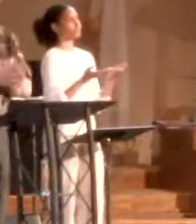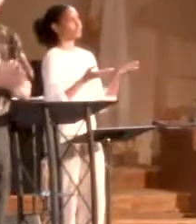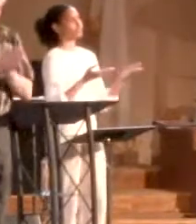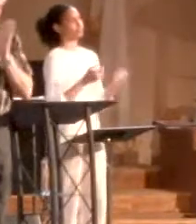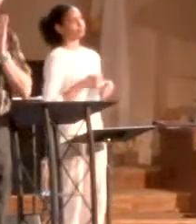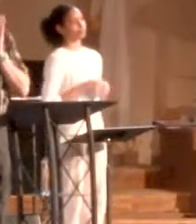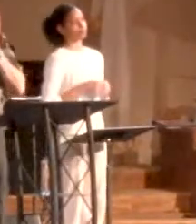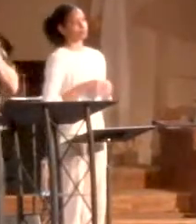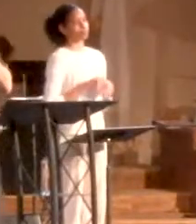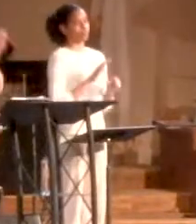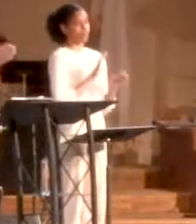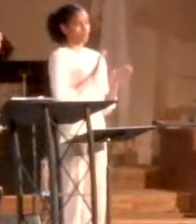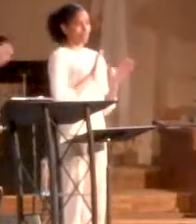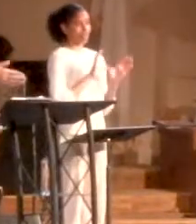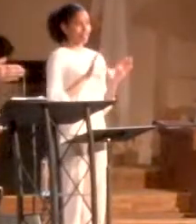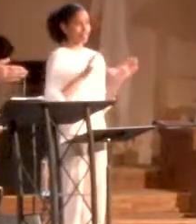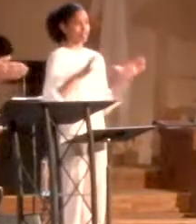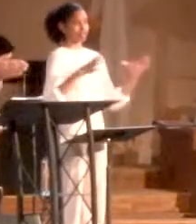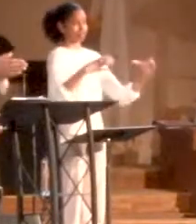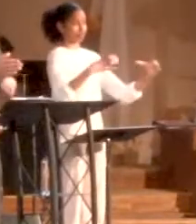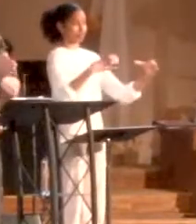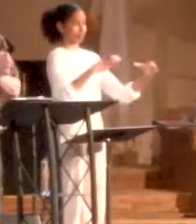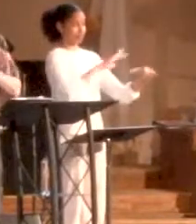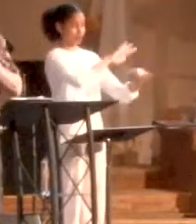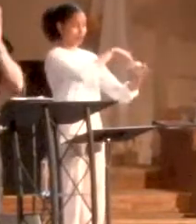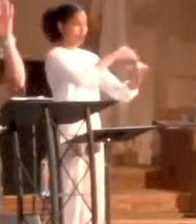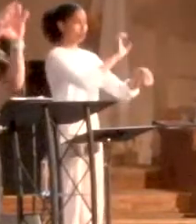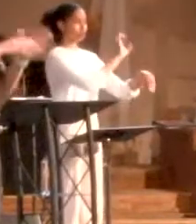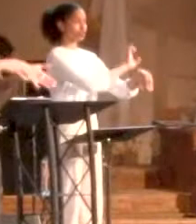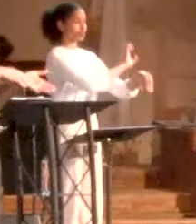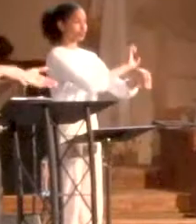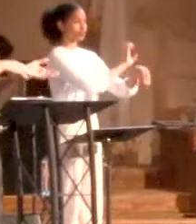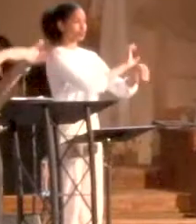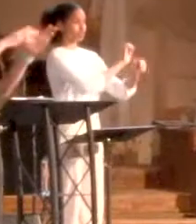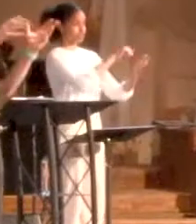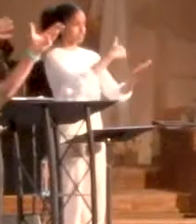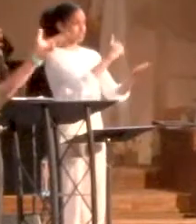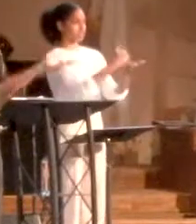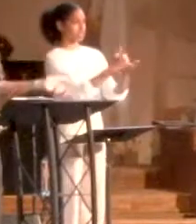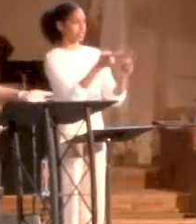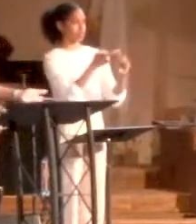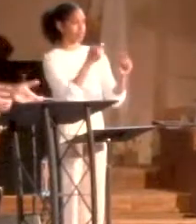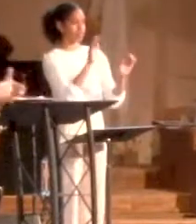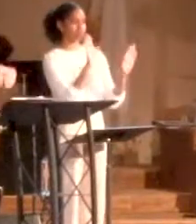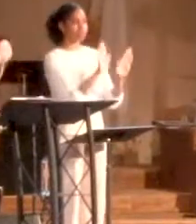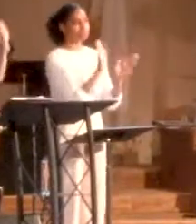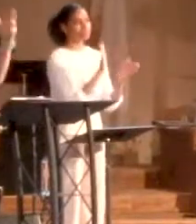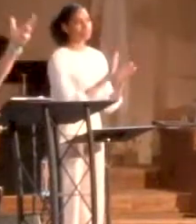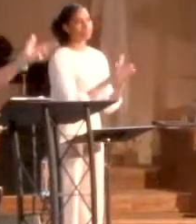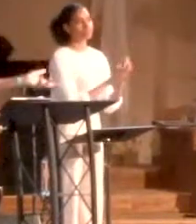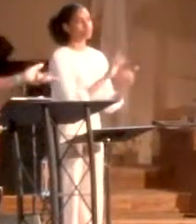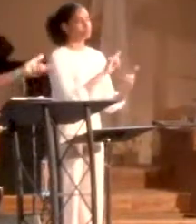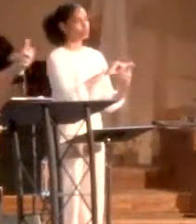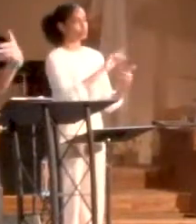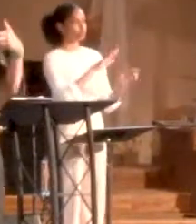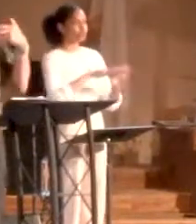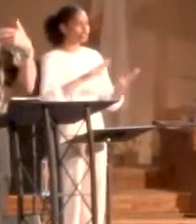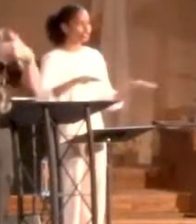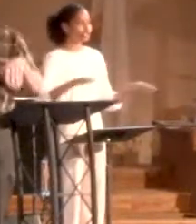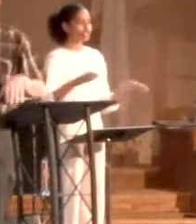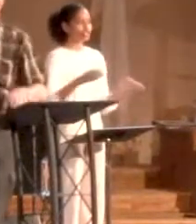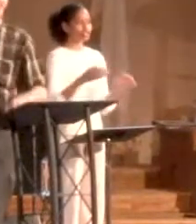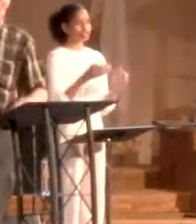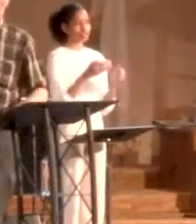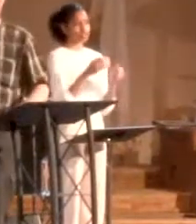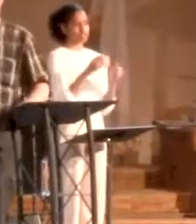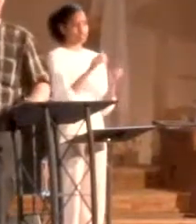the entire church programming, from Sunday school, children's activities, youth